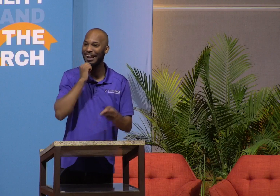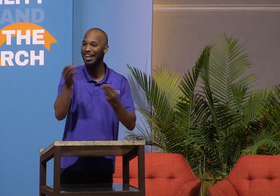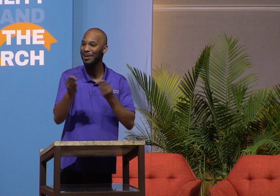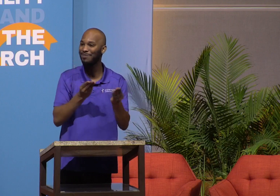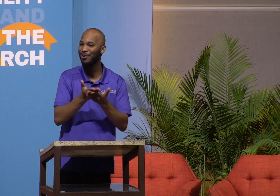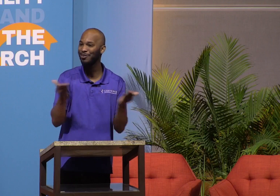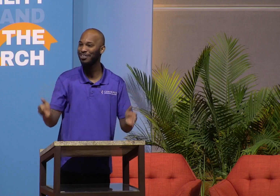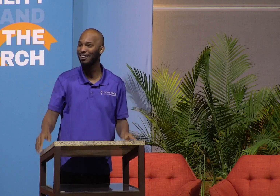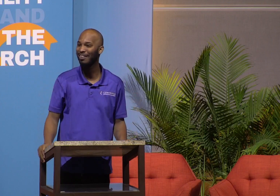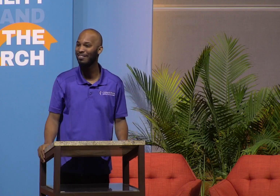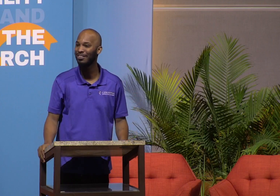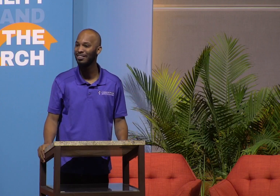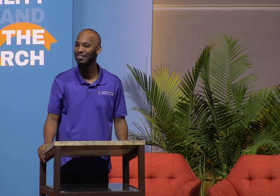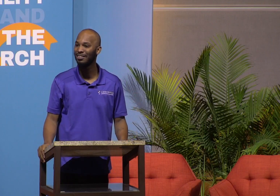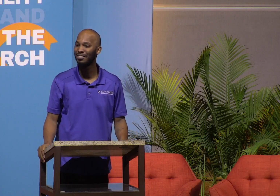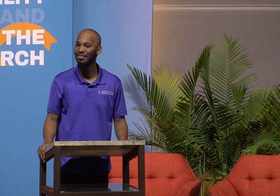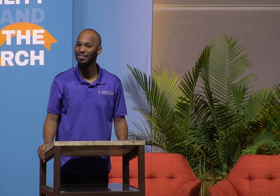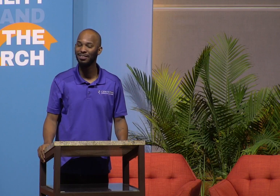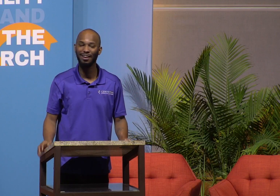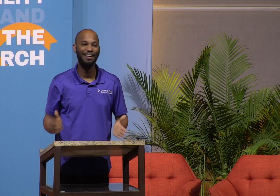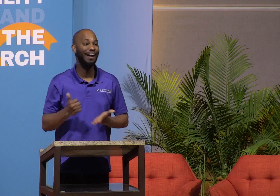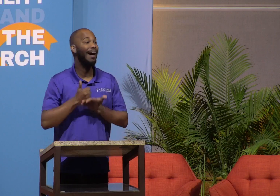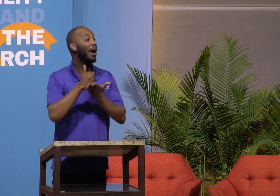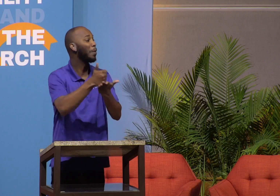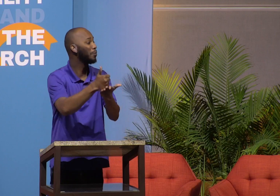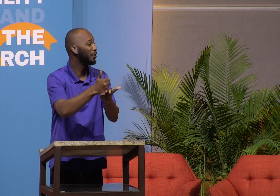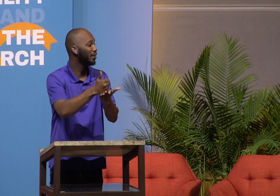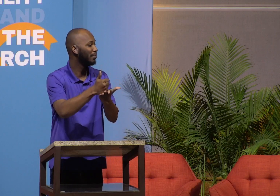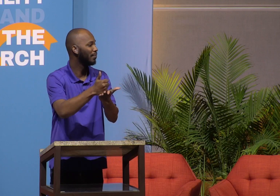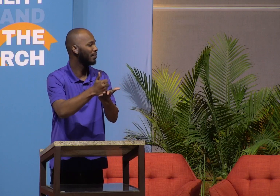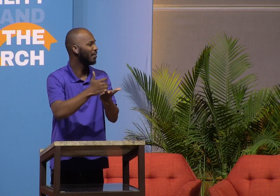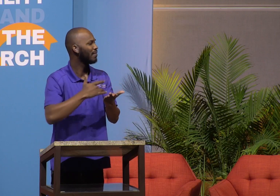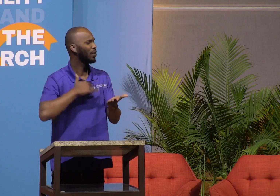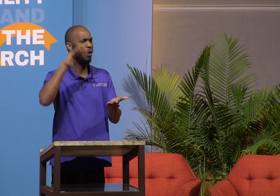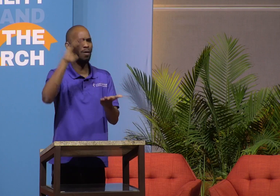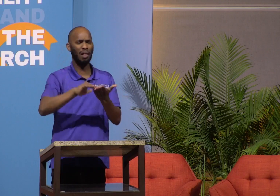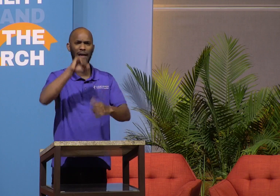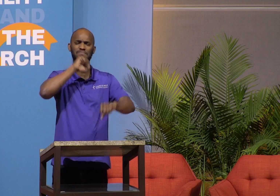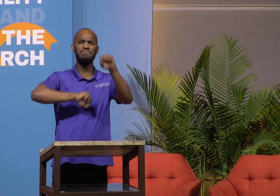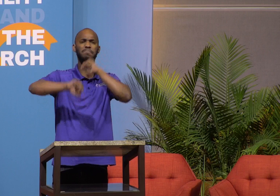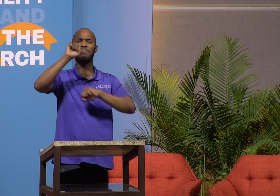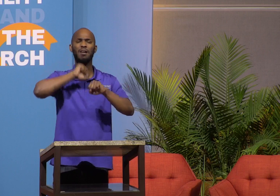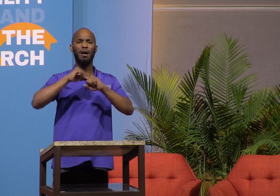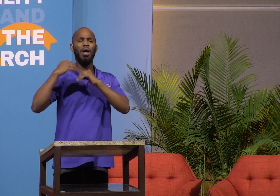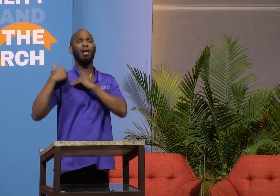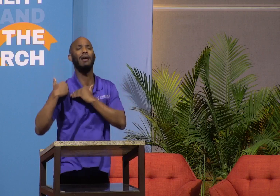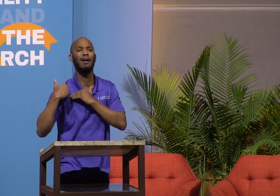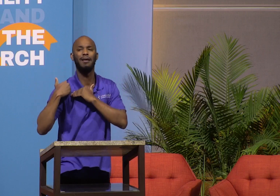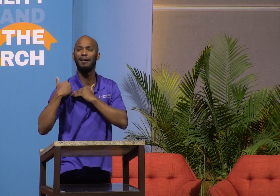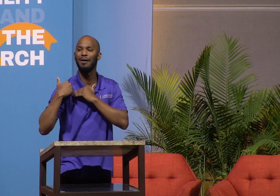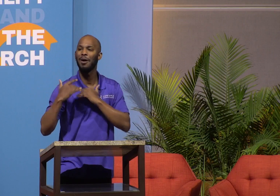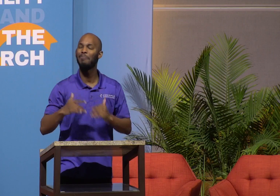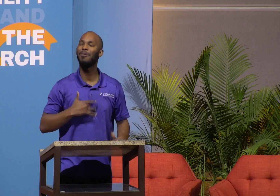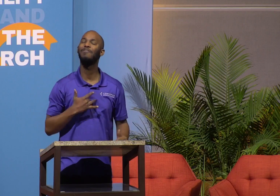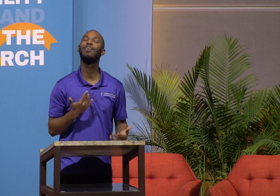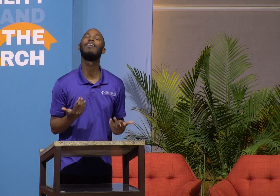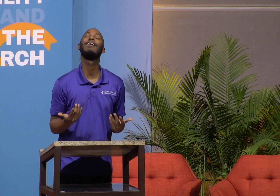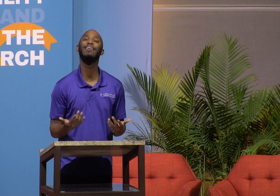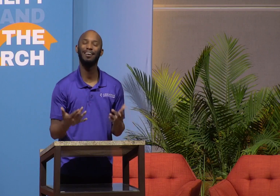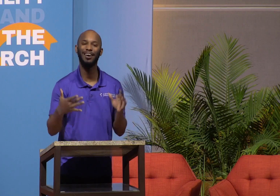we have every ministry event, we need to make sure that we're including and being accessible to all. We shouldn't have